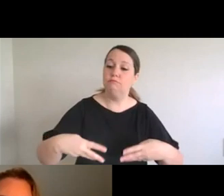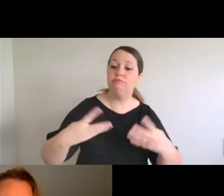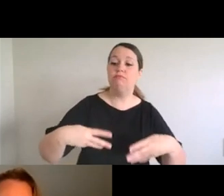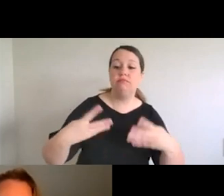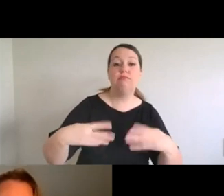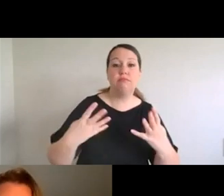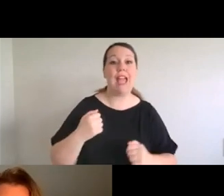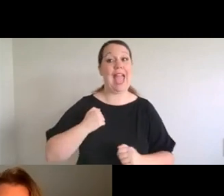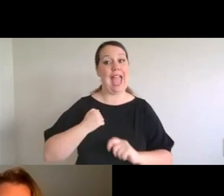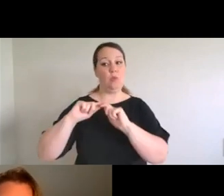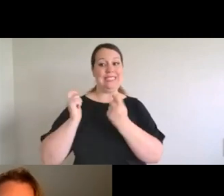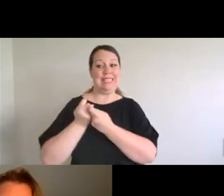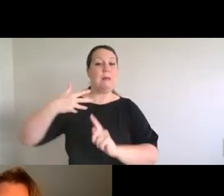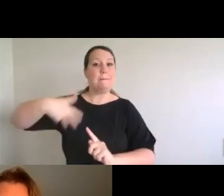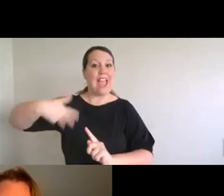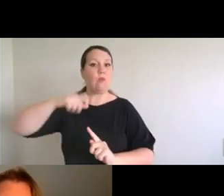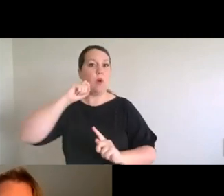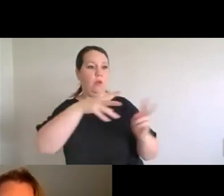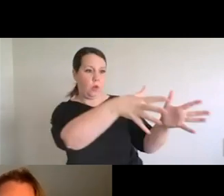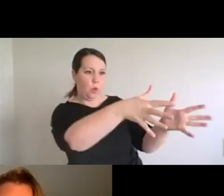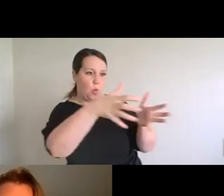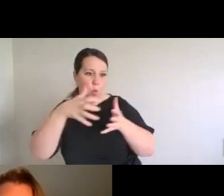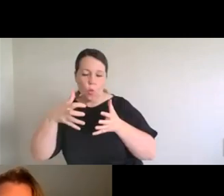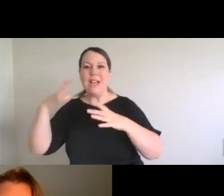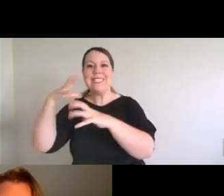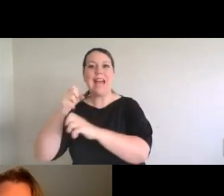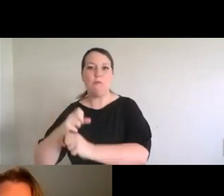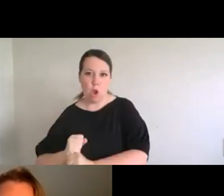we will address this at the question Q&A session.